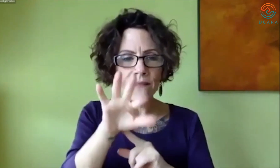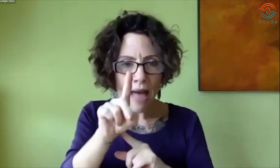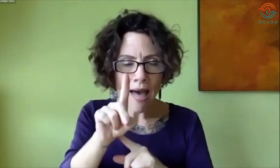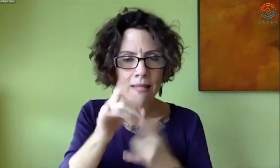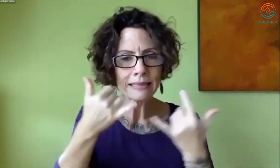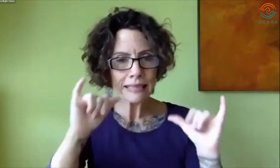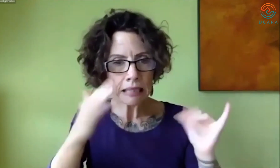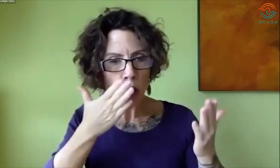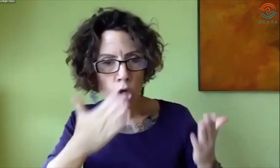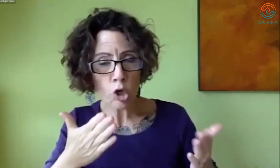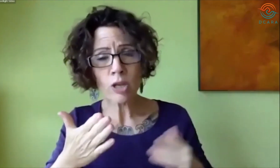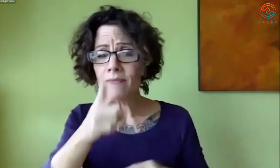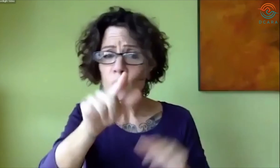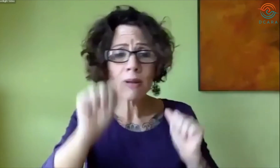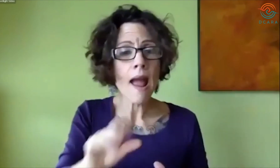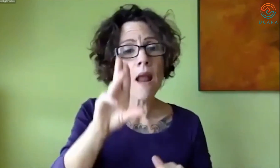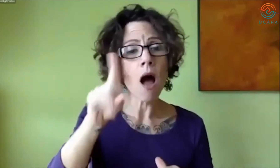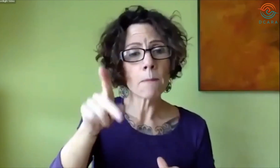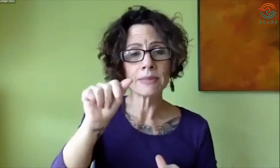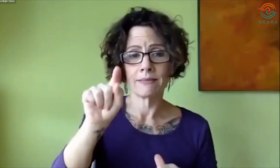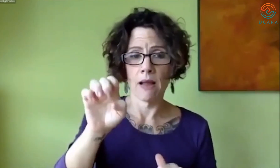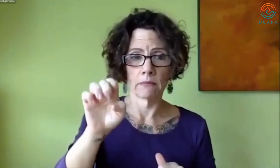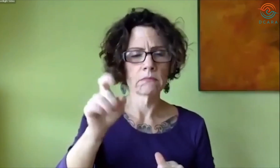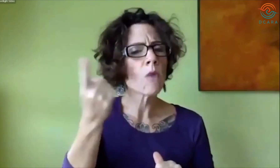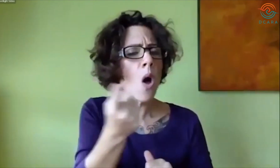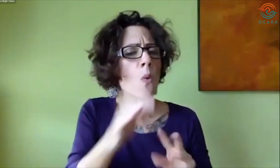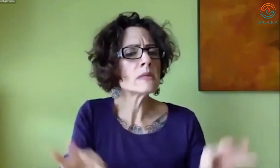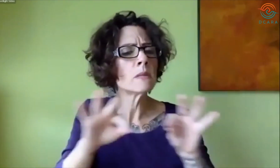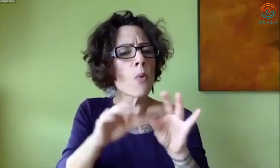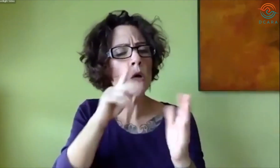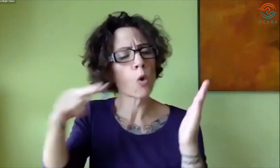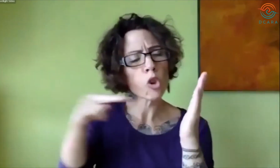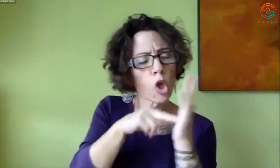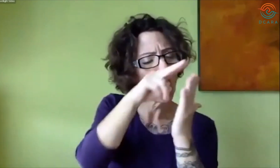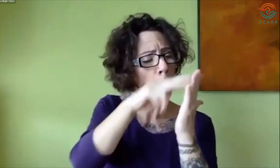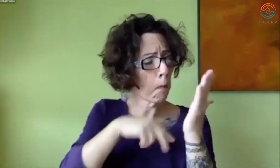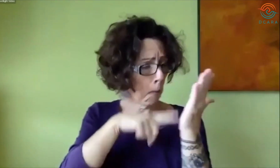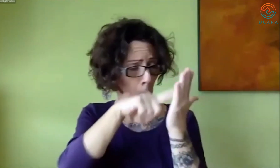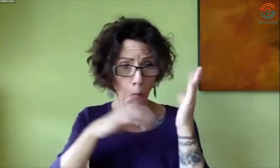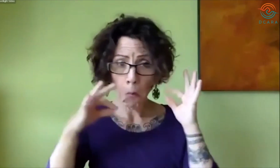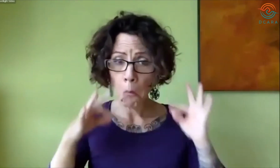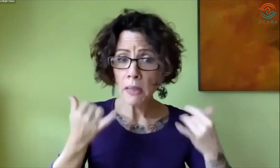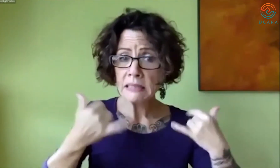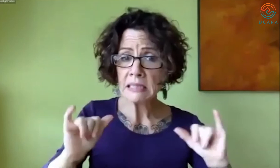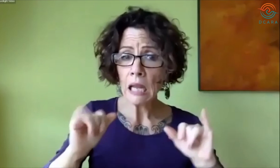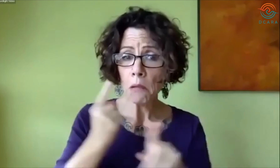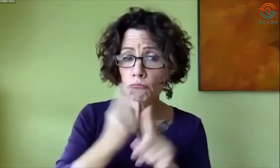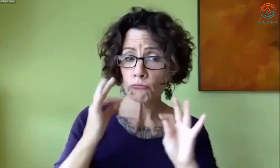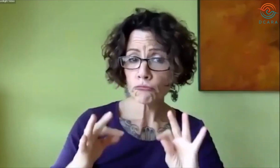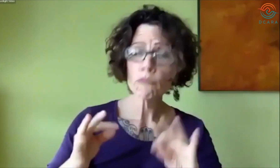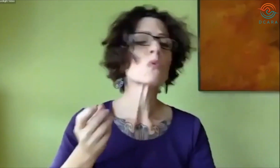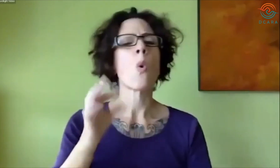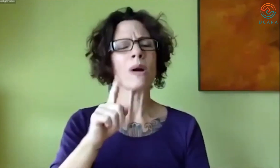They have to be together. And you want to make sure that your will is still valid. It's still good. You can update it, but